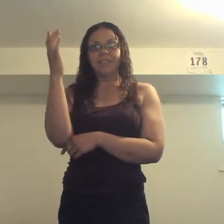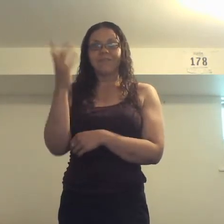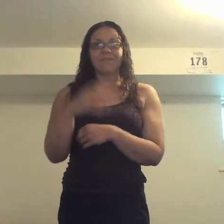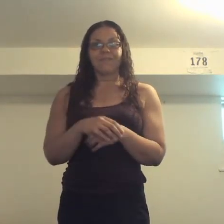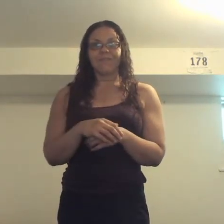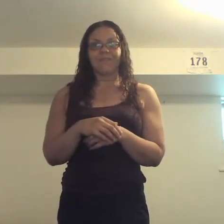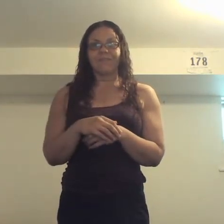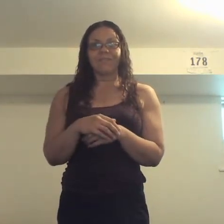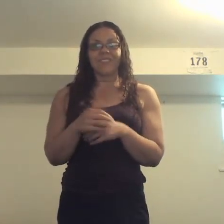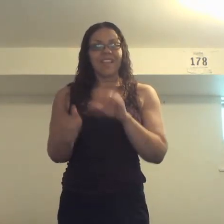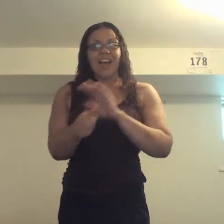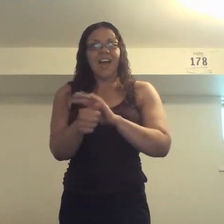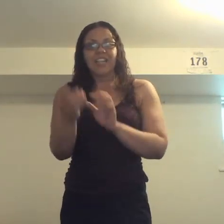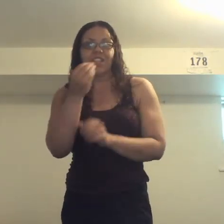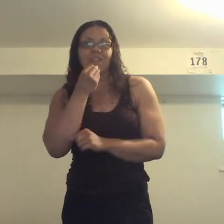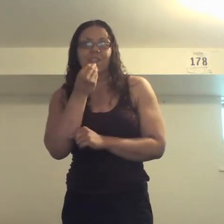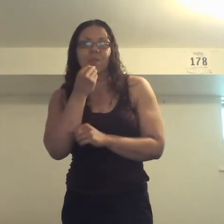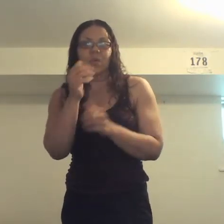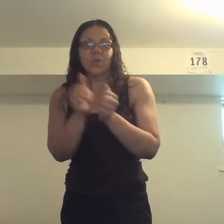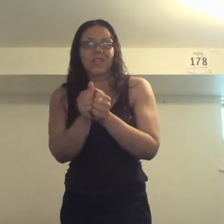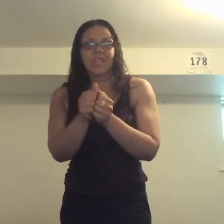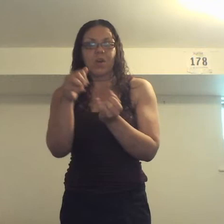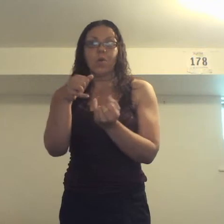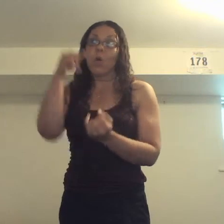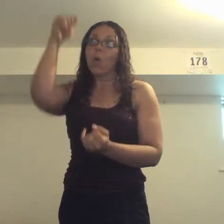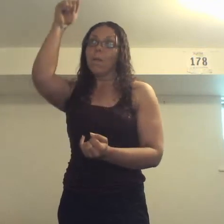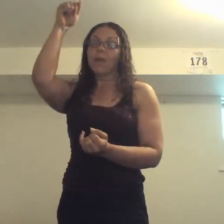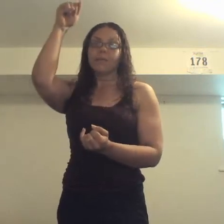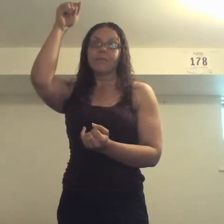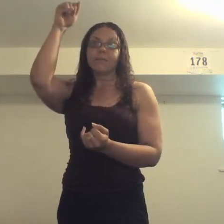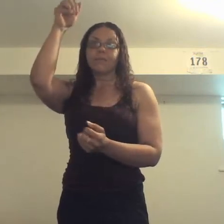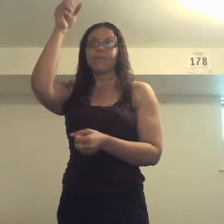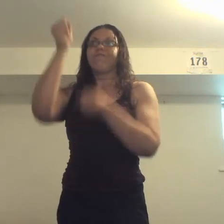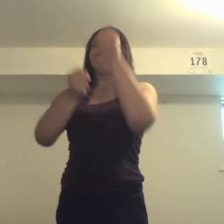about it is that you want to keep safety in mind, and it needs to be fun for everybody.